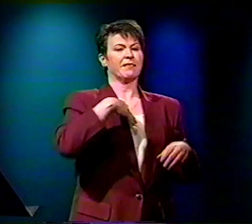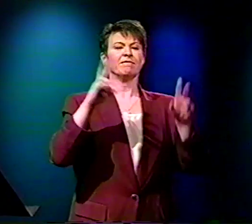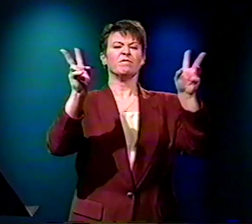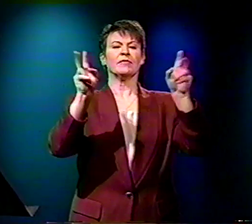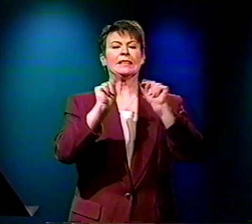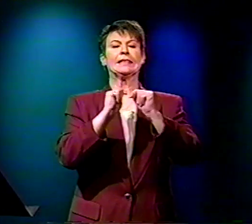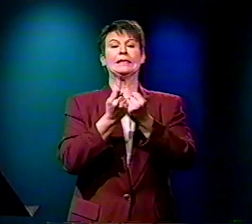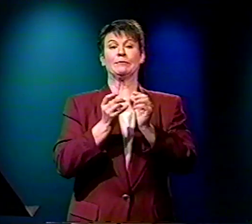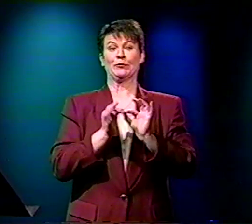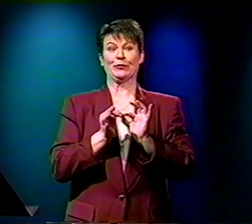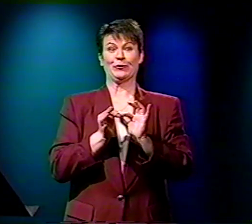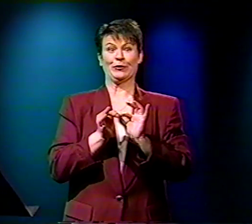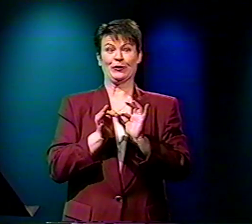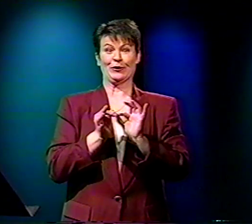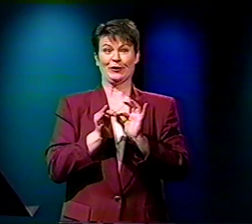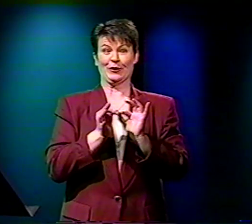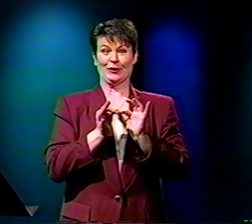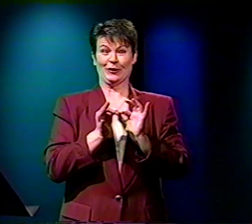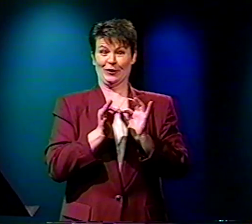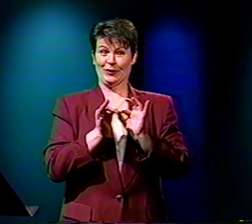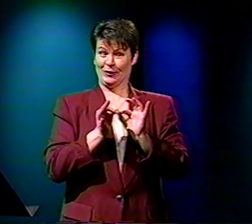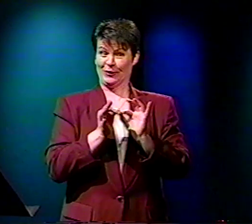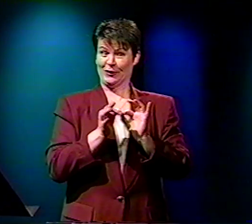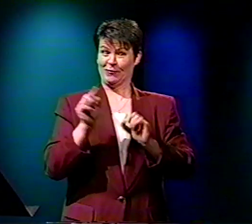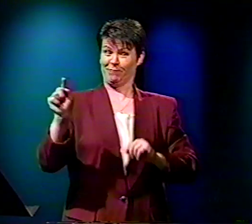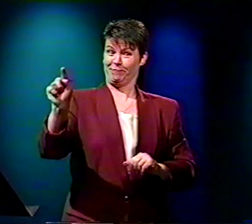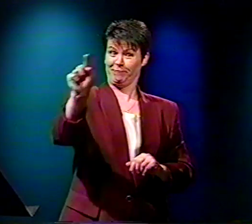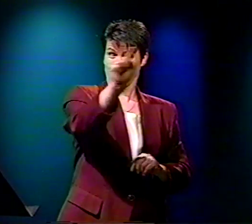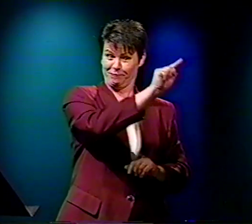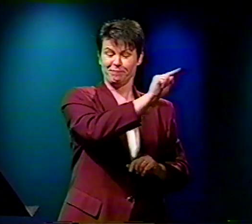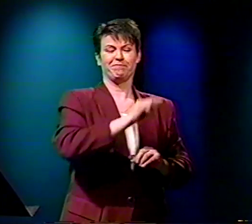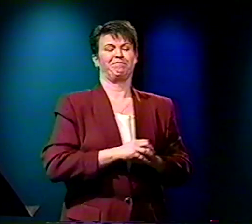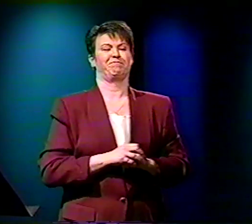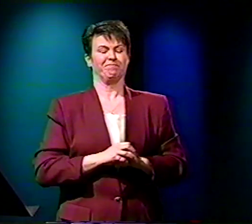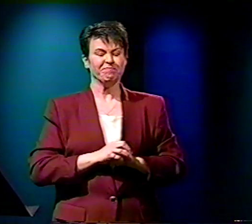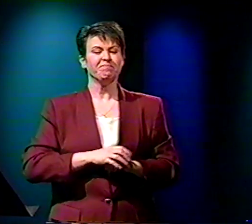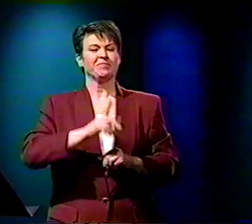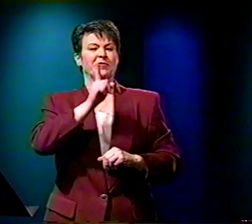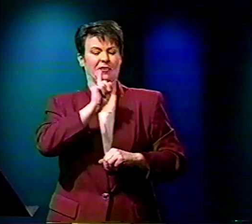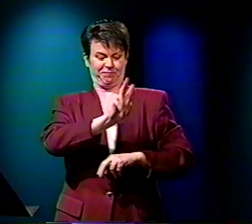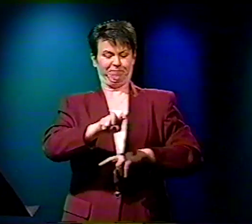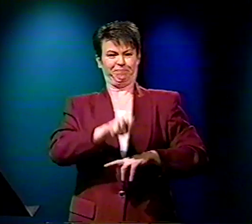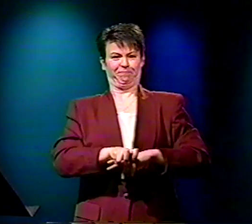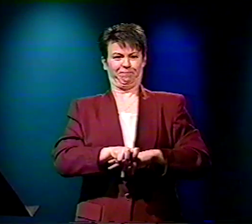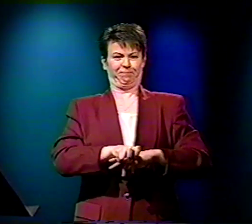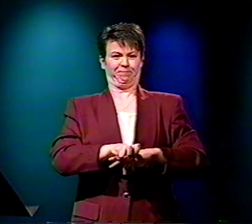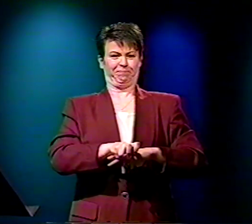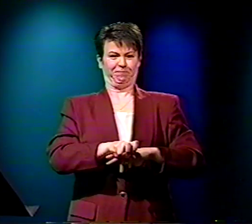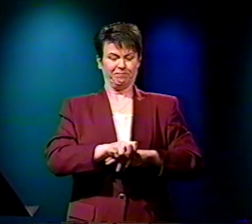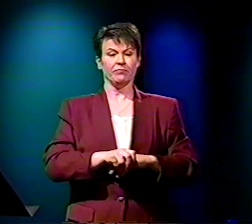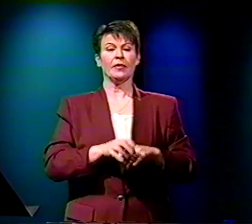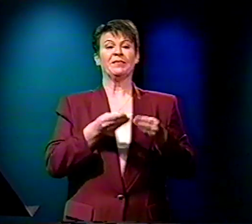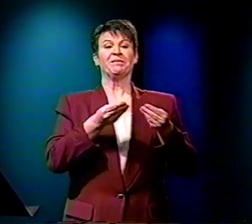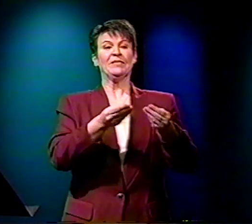You know, we see now team interpreting occurring far more throughout the country than it was in the past. So you have a deaf